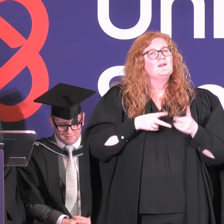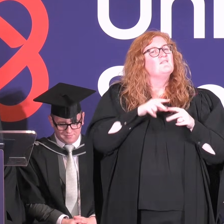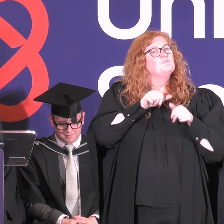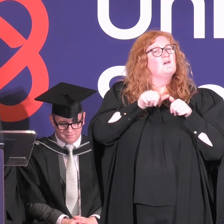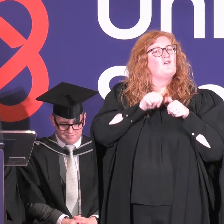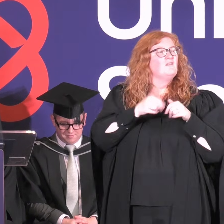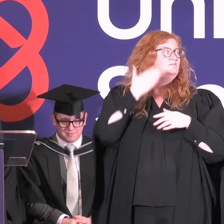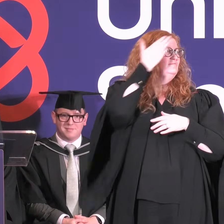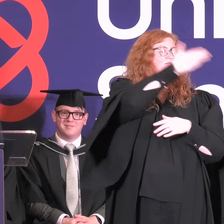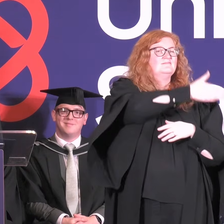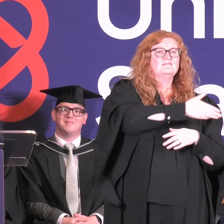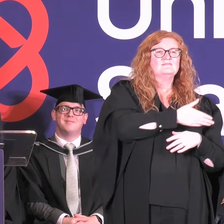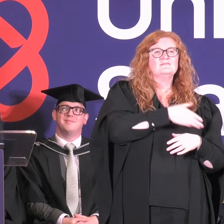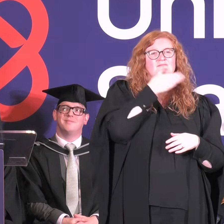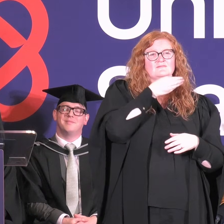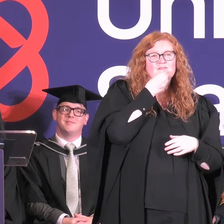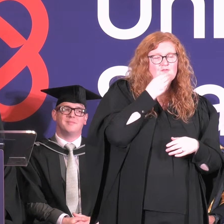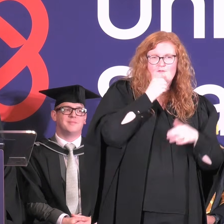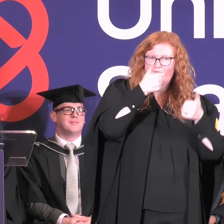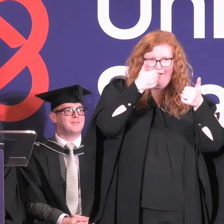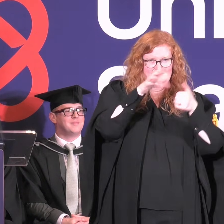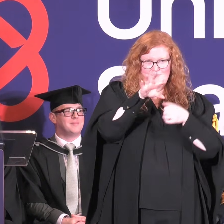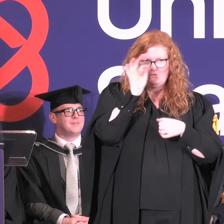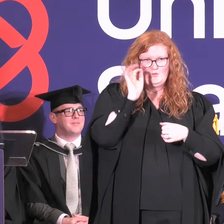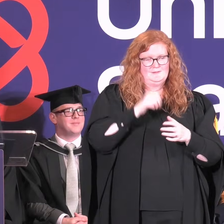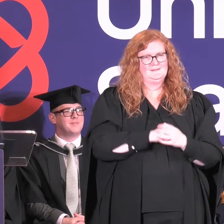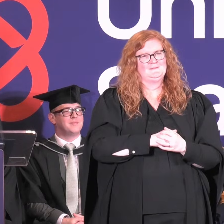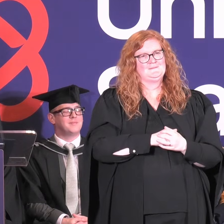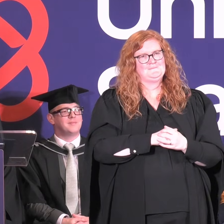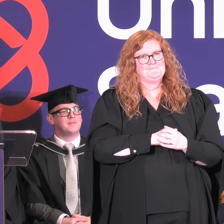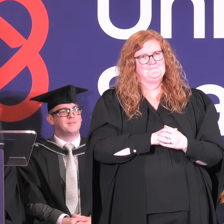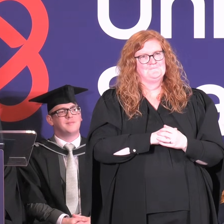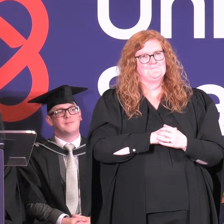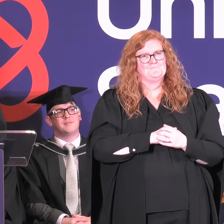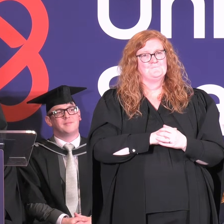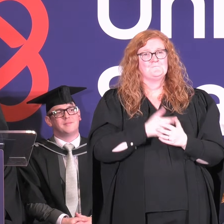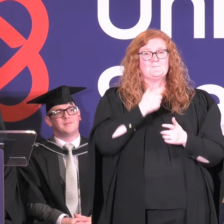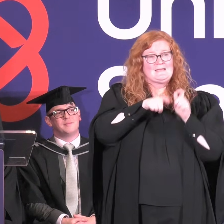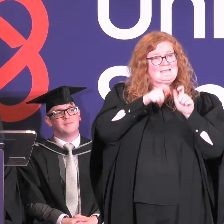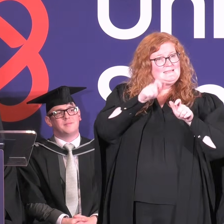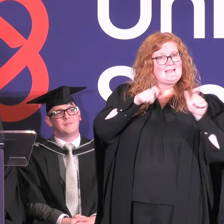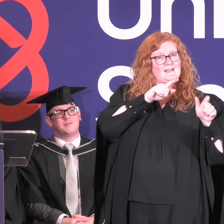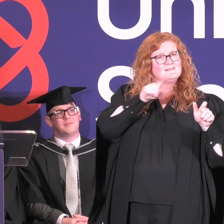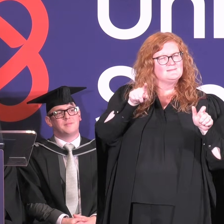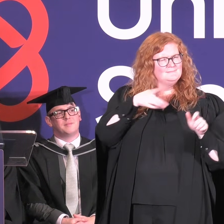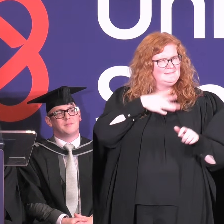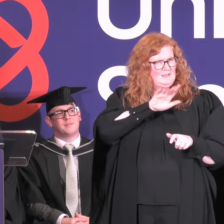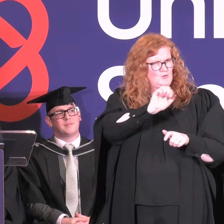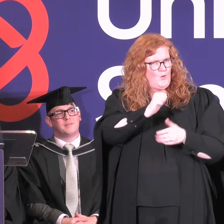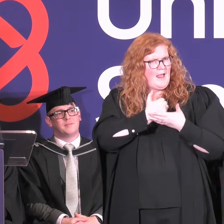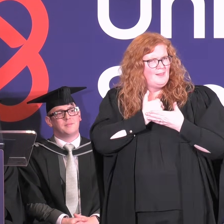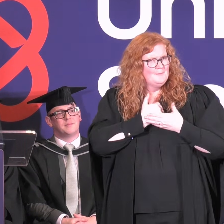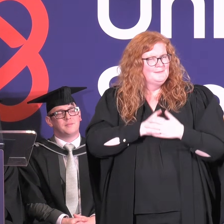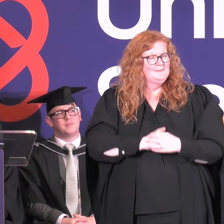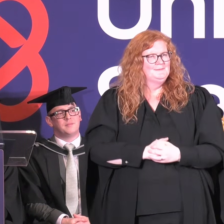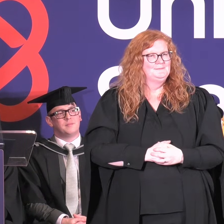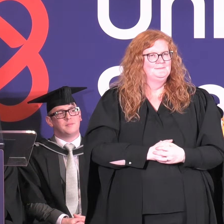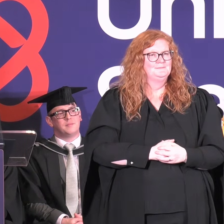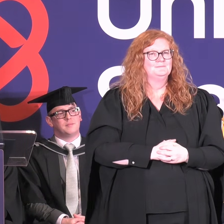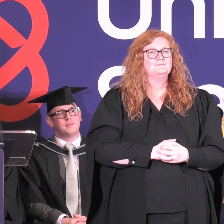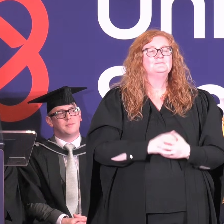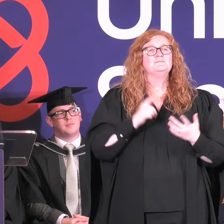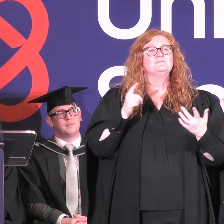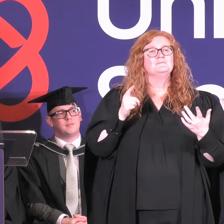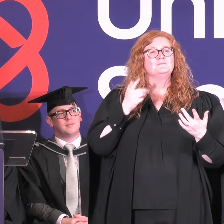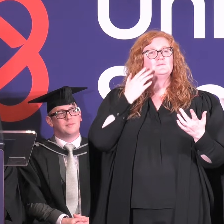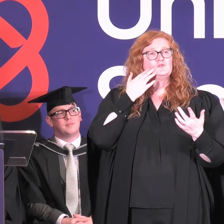to the LRV for refreshments, then that's absolutely fine too. And guests, this is where we need you to help us. At the signal of